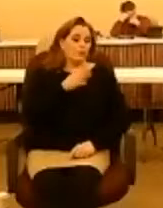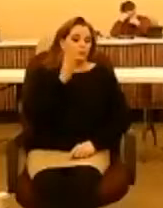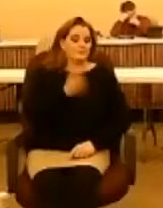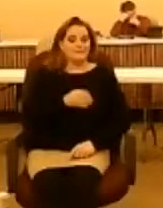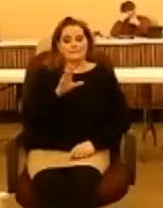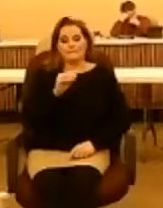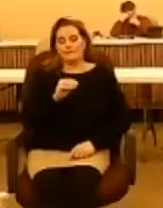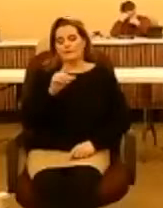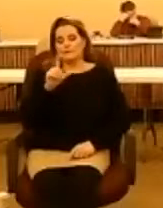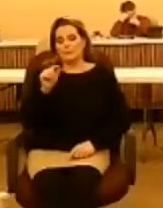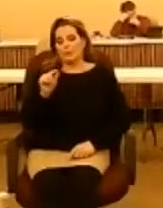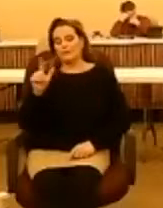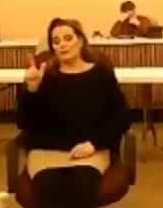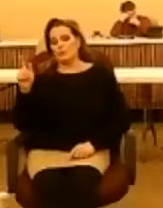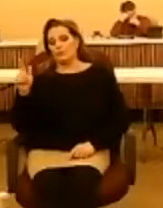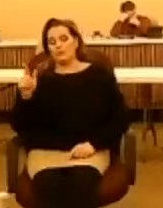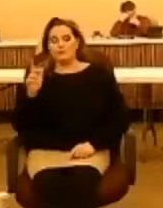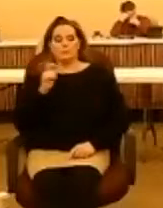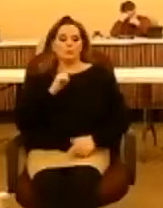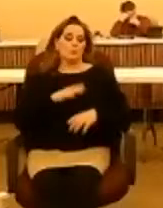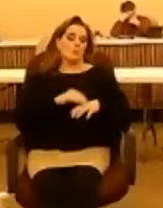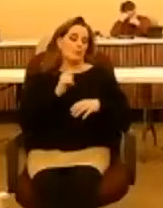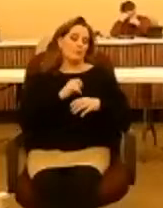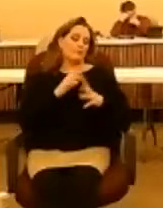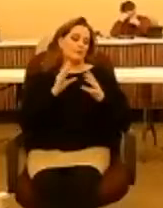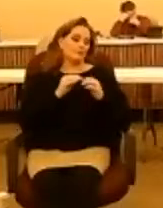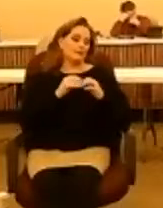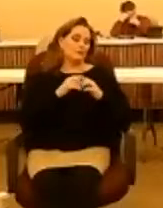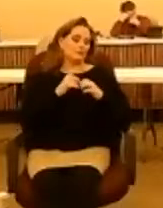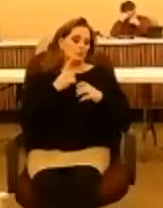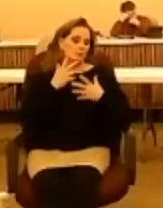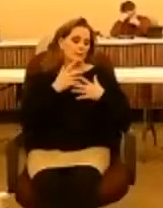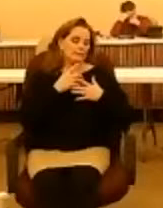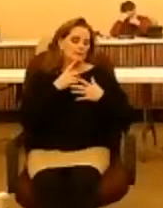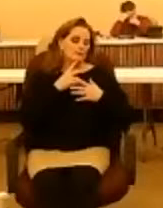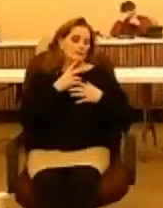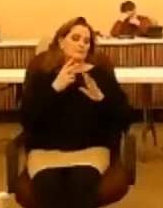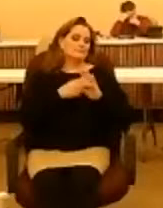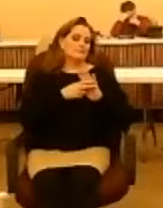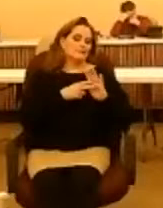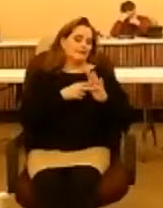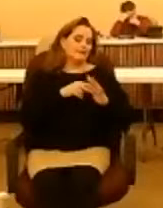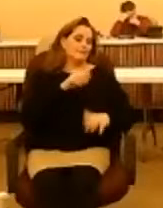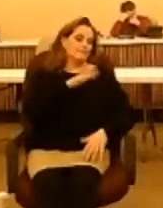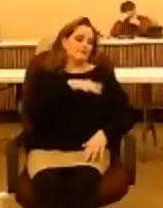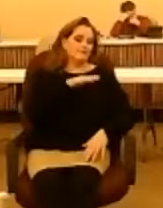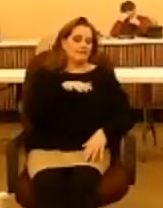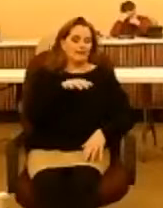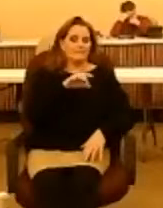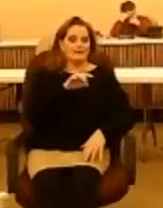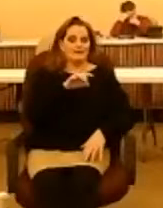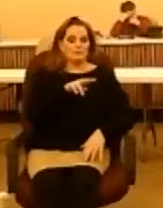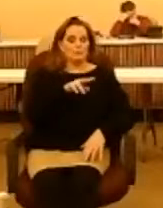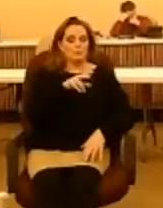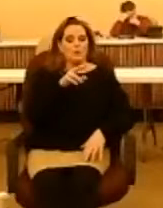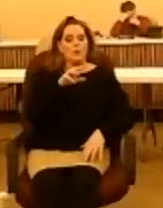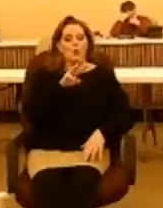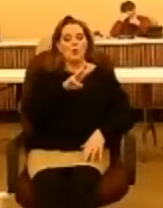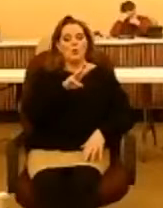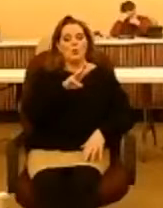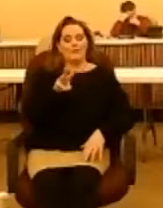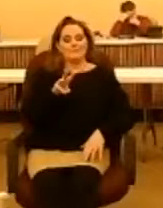4-50, 2021, to call a public hearing to consider designating 5582 West Henrietta Road as an historic